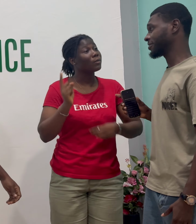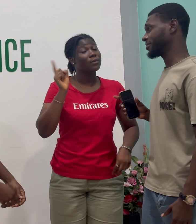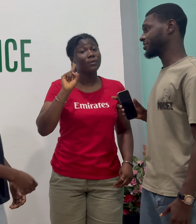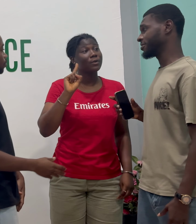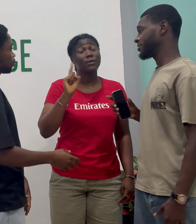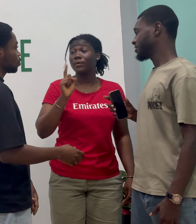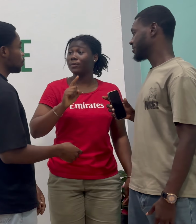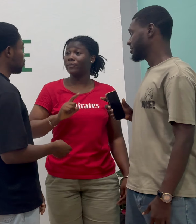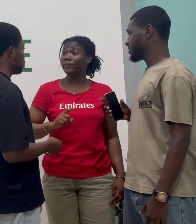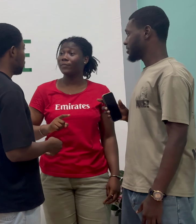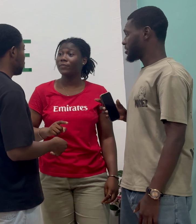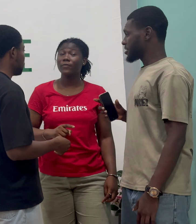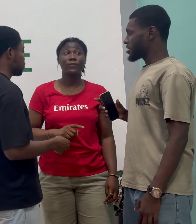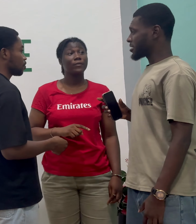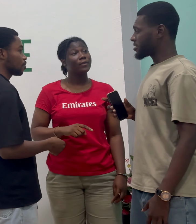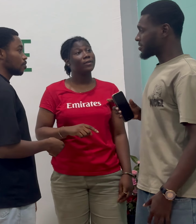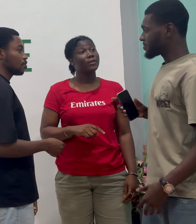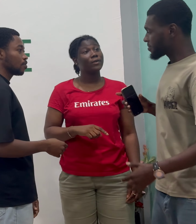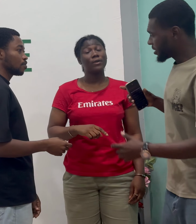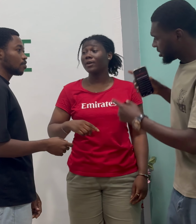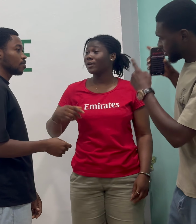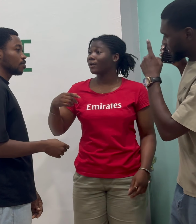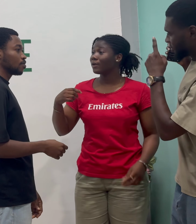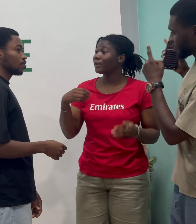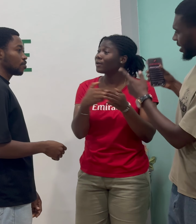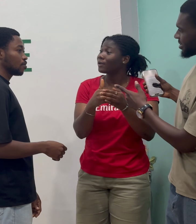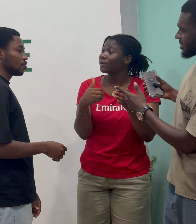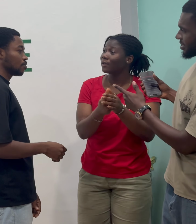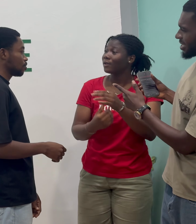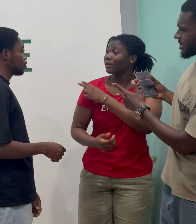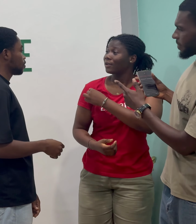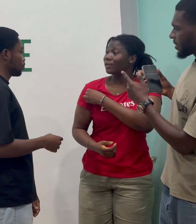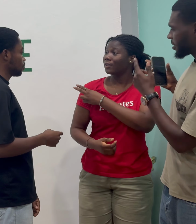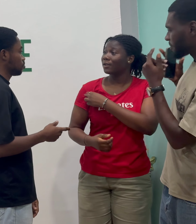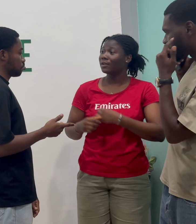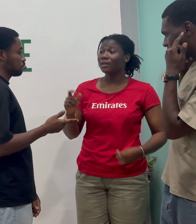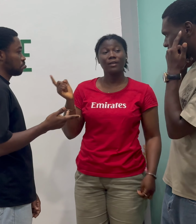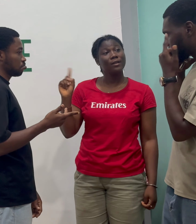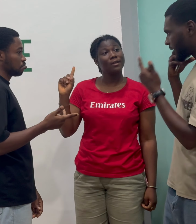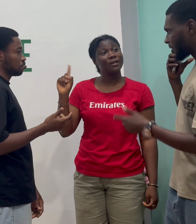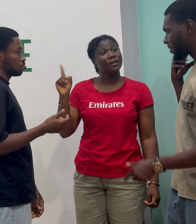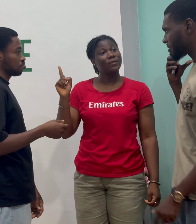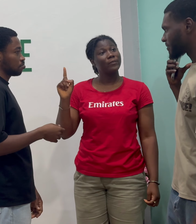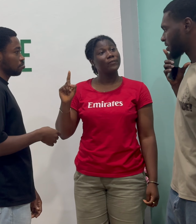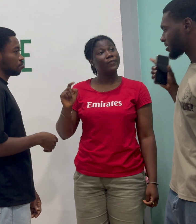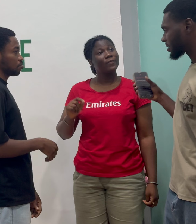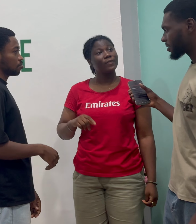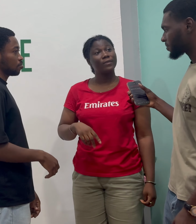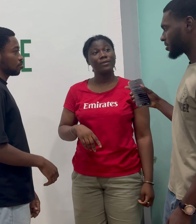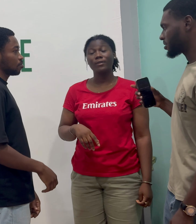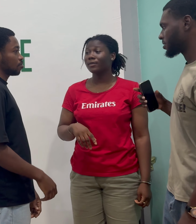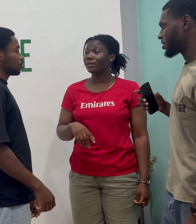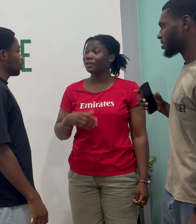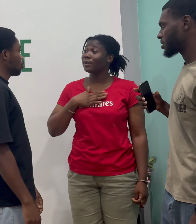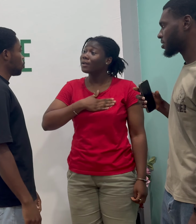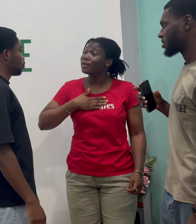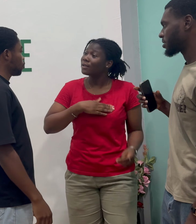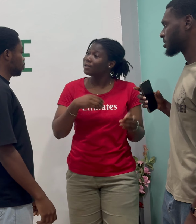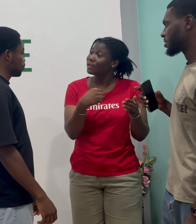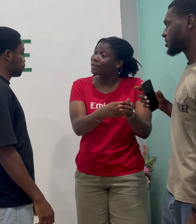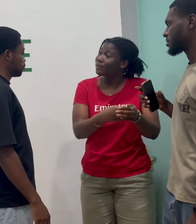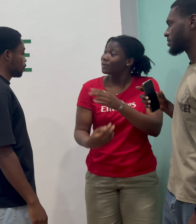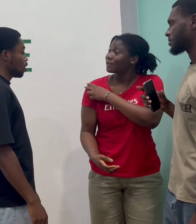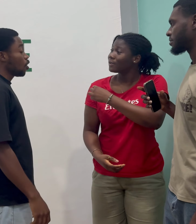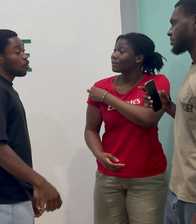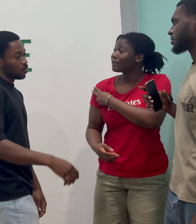Oh, sorry. What's going on here? I think she's trying to say something, but I really don't understand what she's saying.